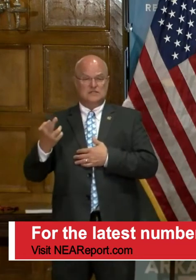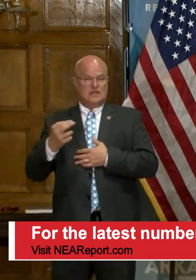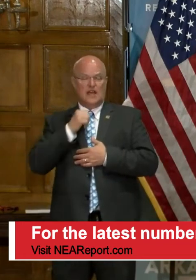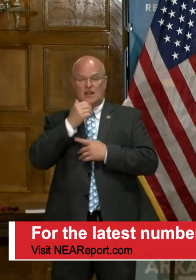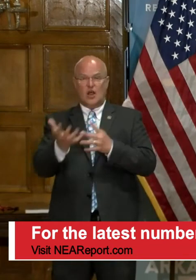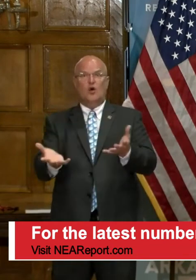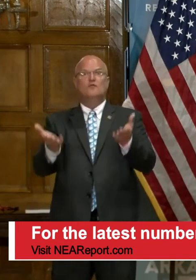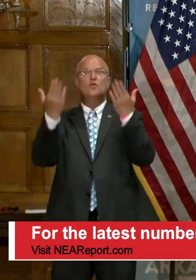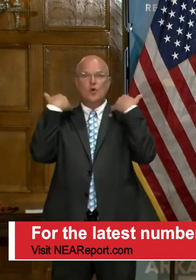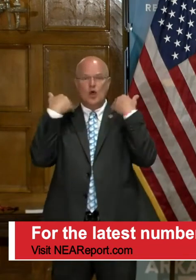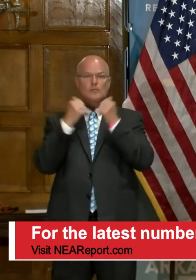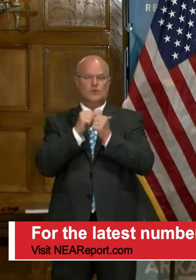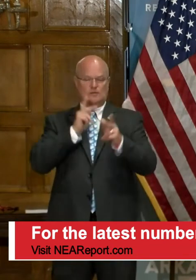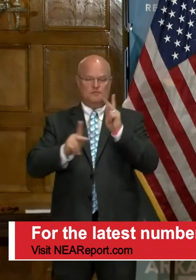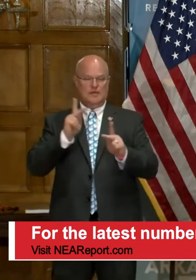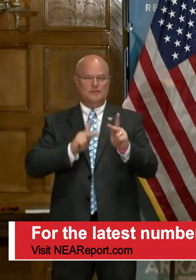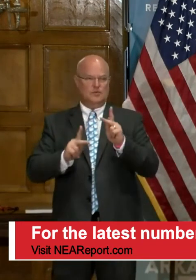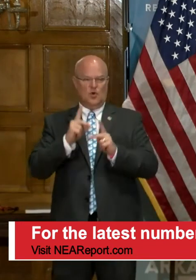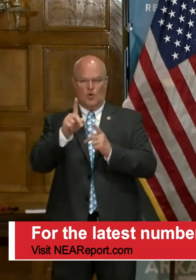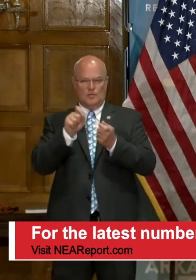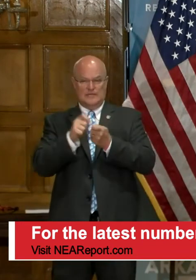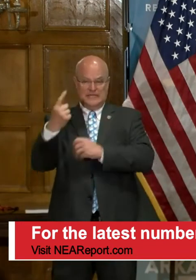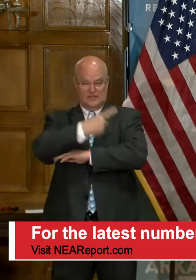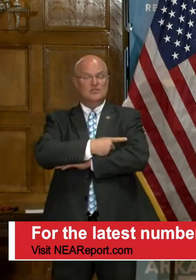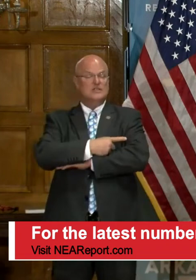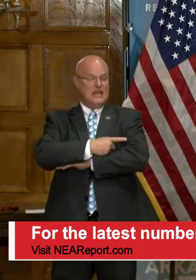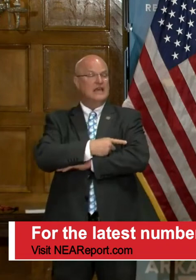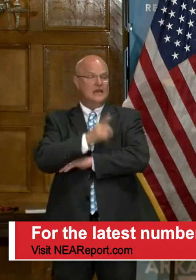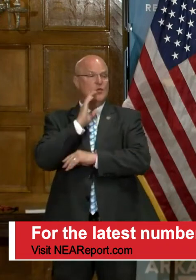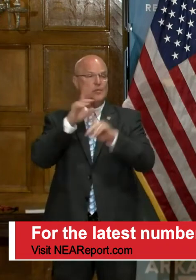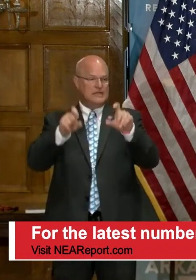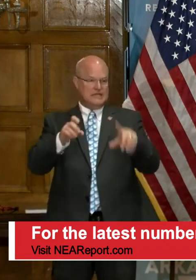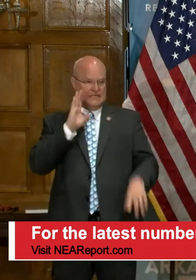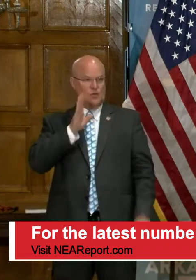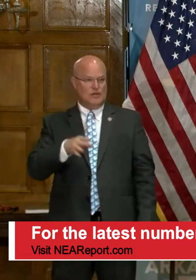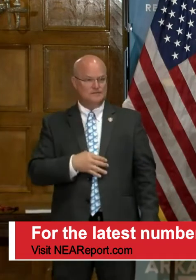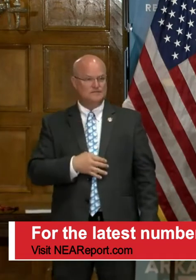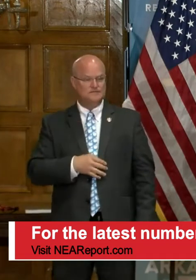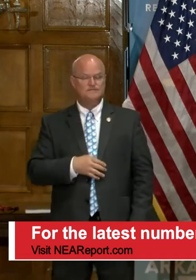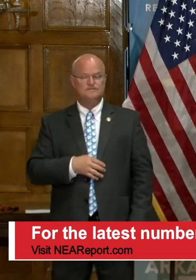not overwhelmed with individuals on one particular day, they will be tested.